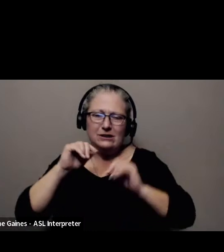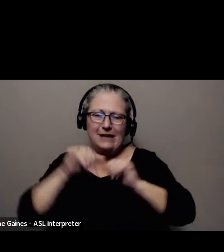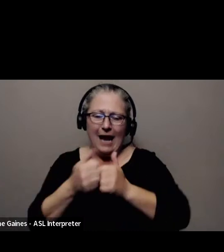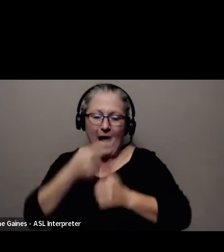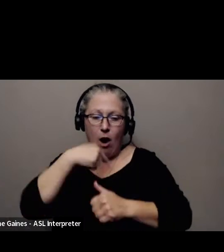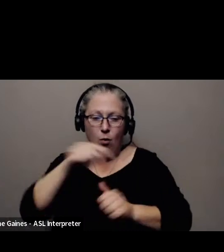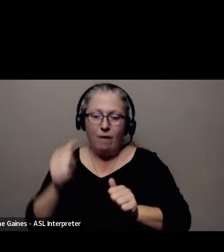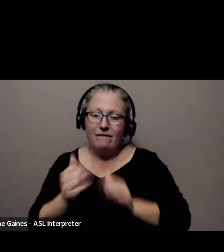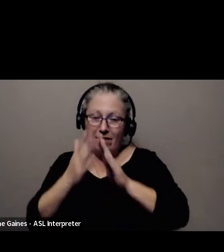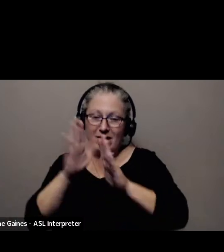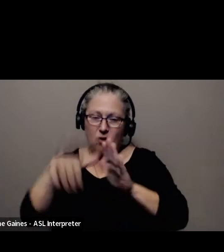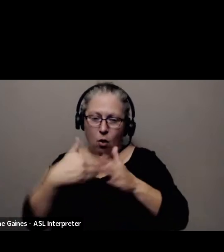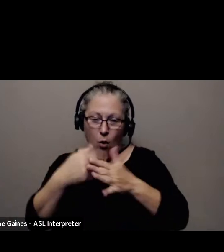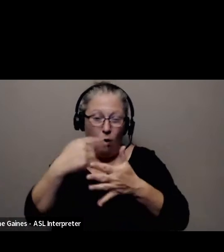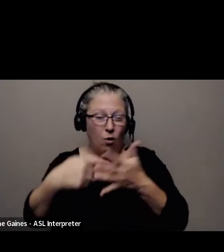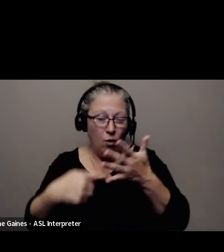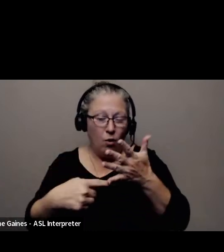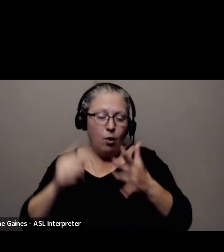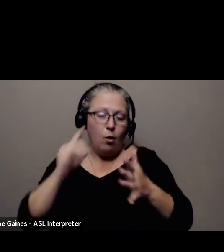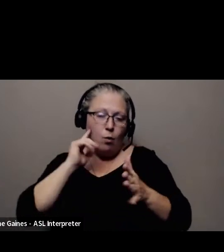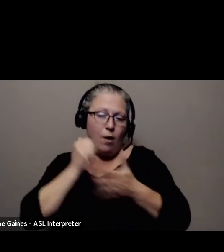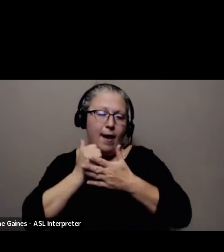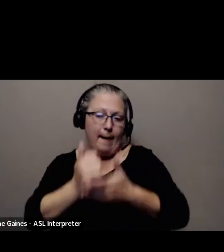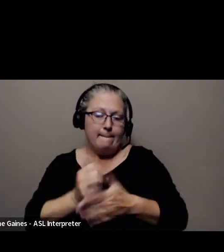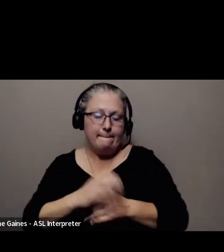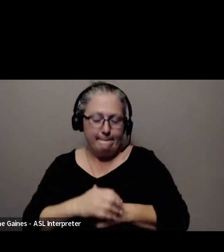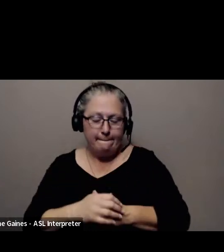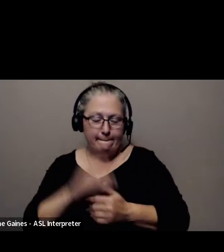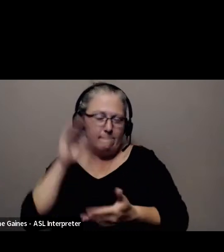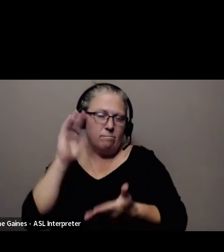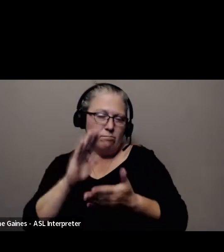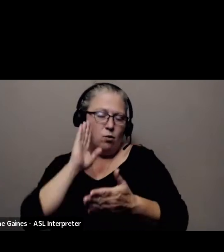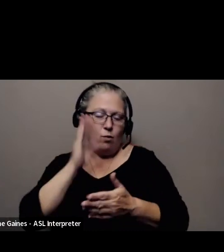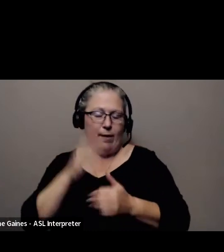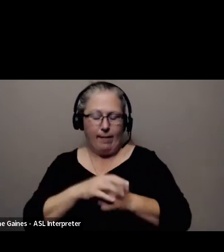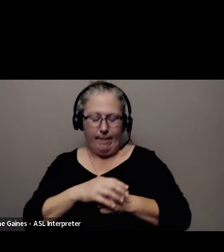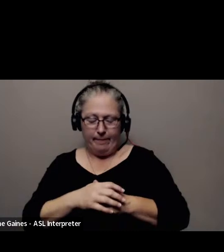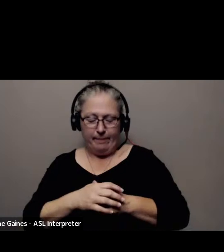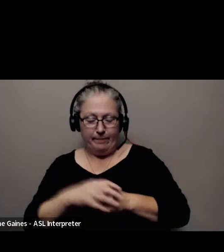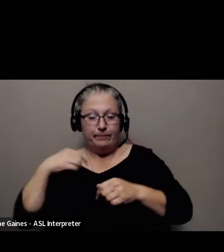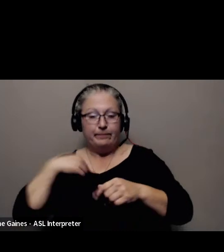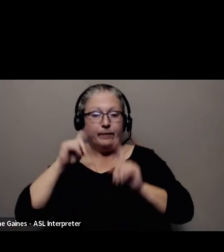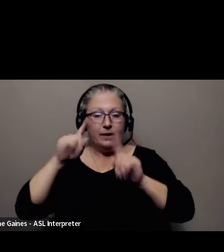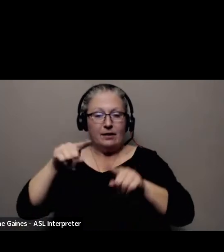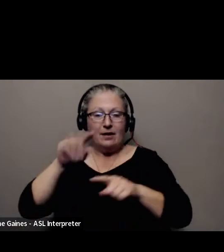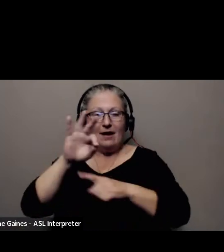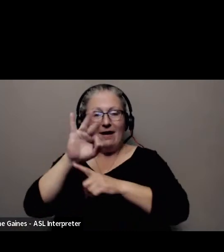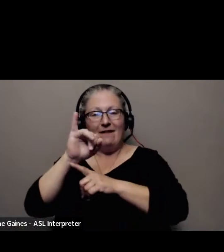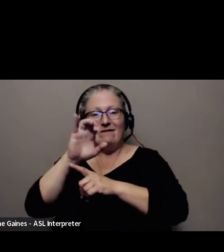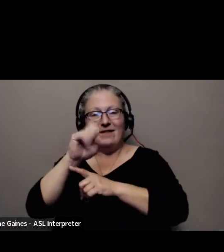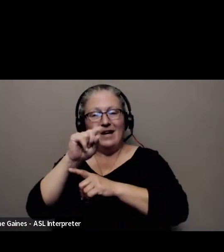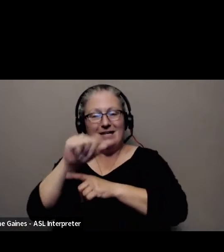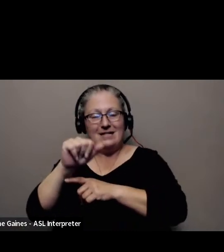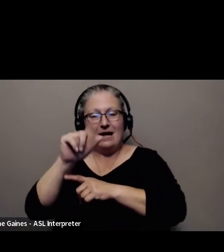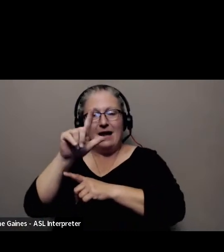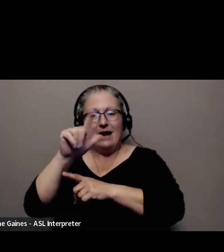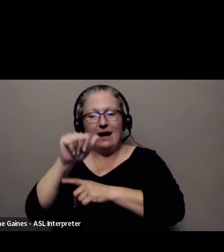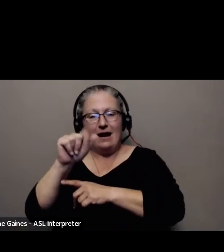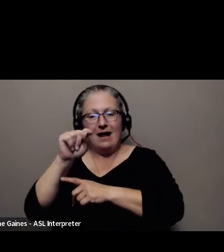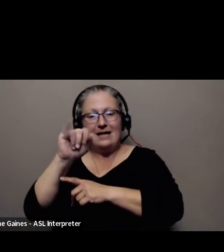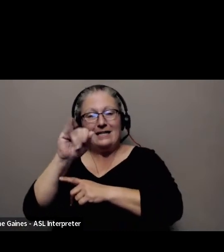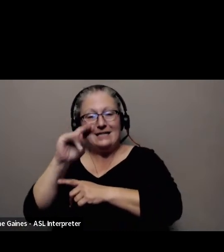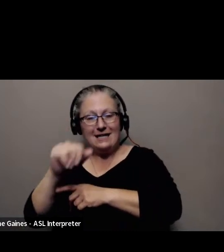we're addressing all of this will definitely help. I attended the Fiesta Latina